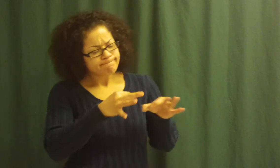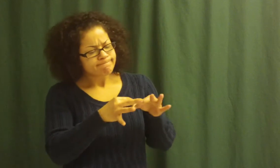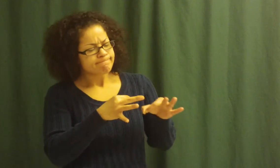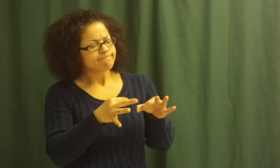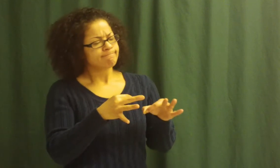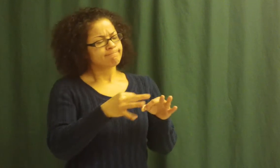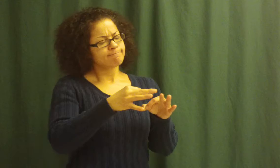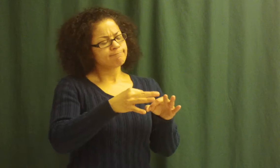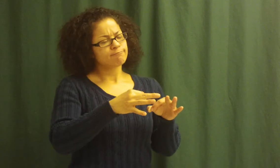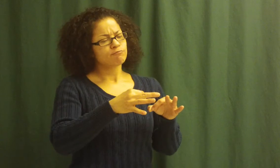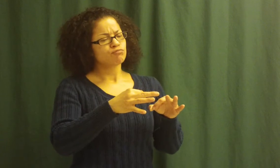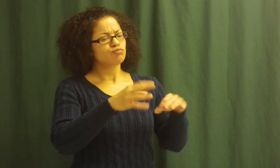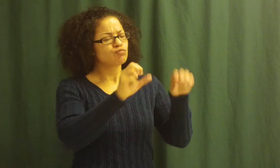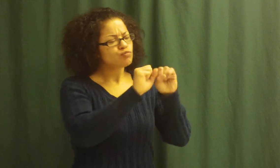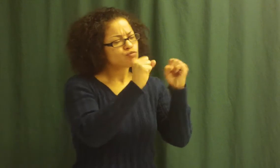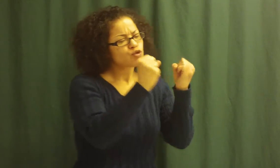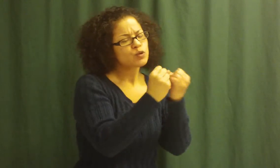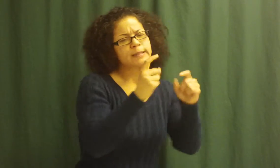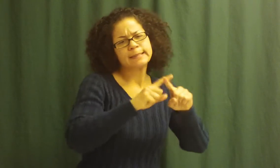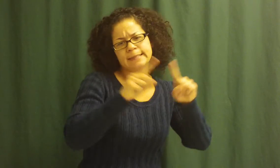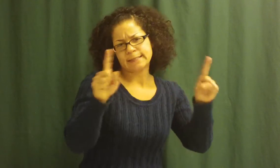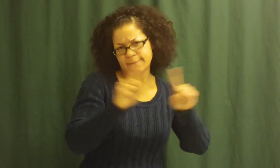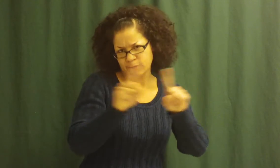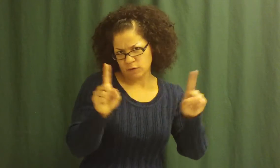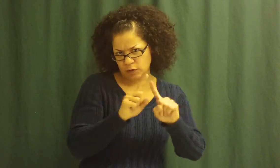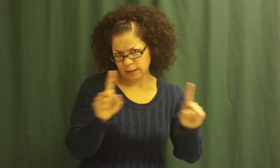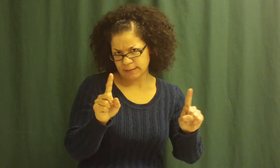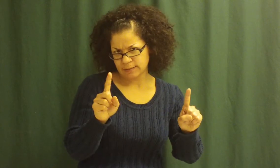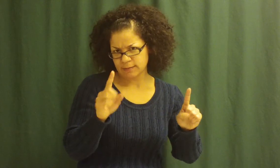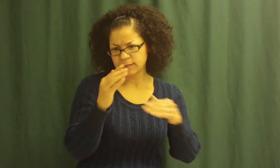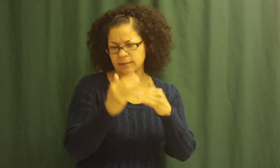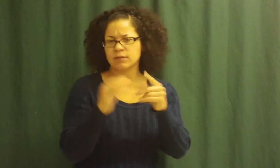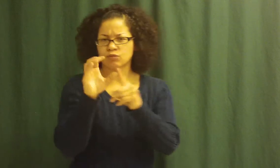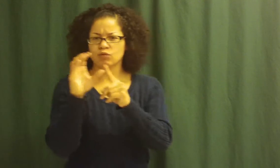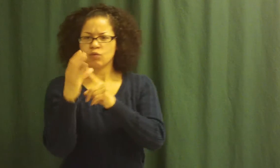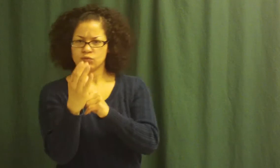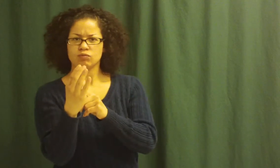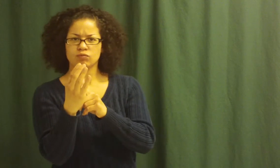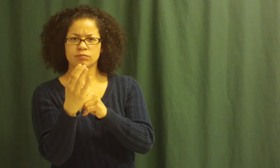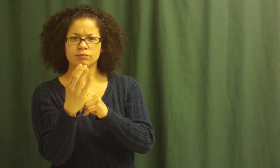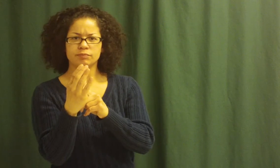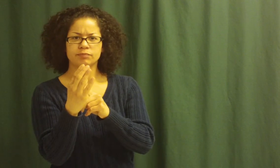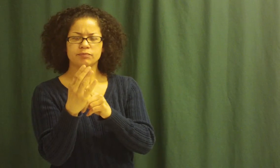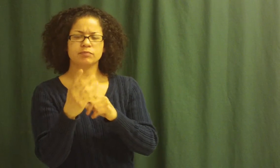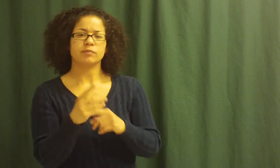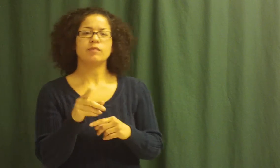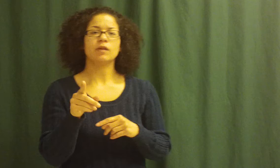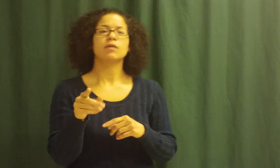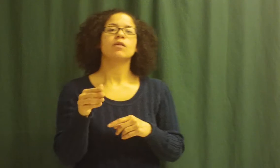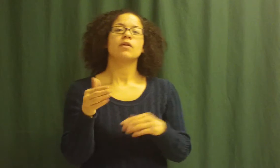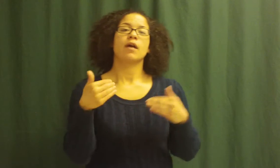high culture, low culture, and popular culture.